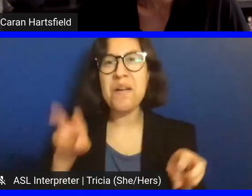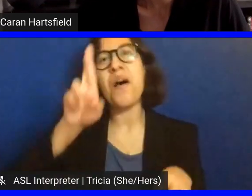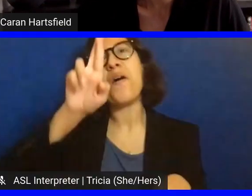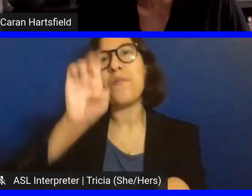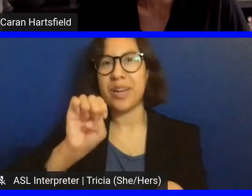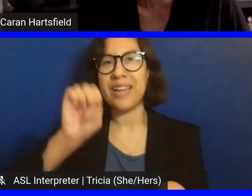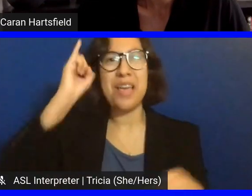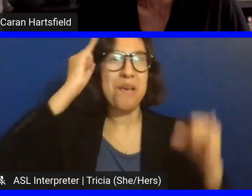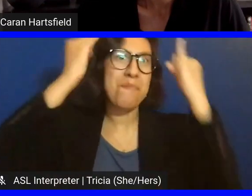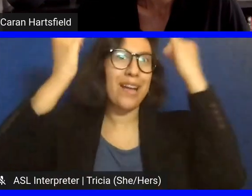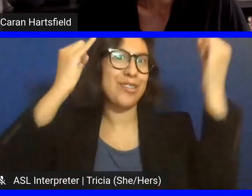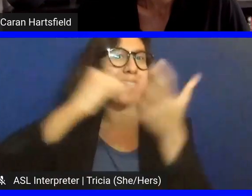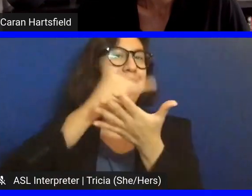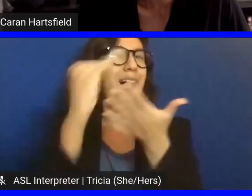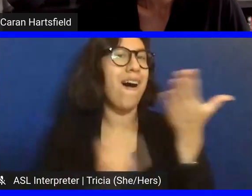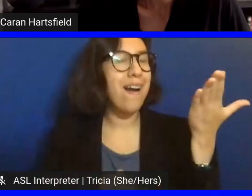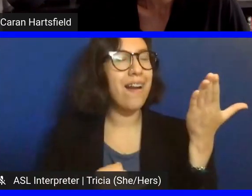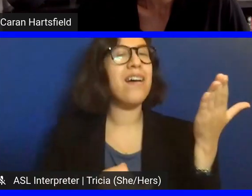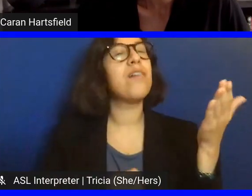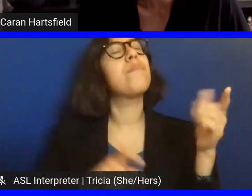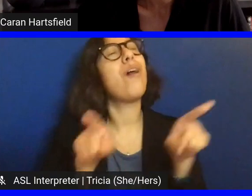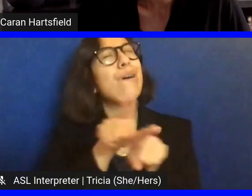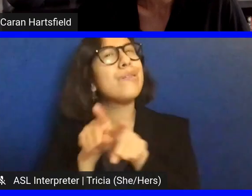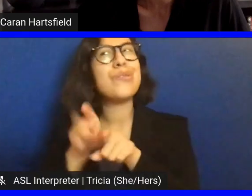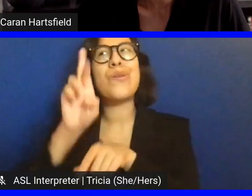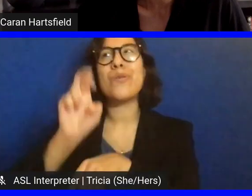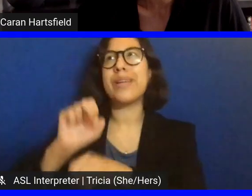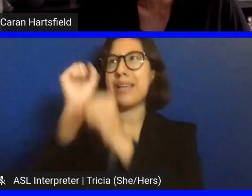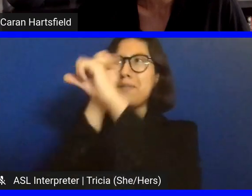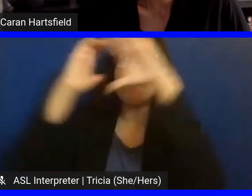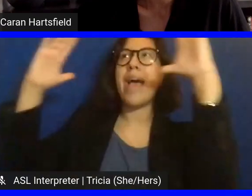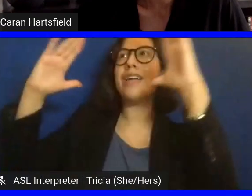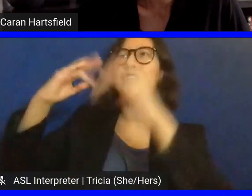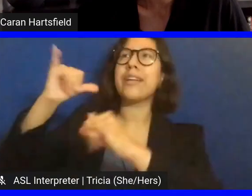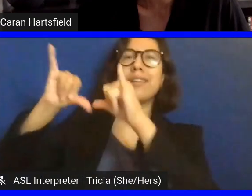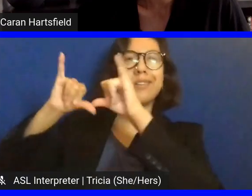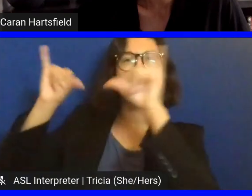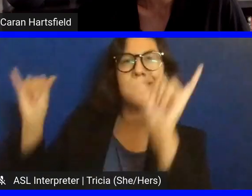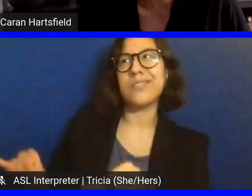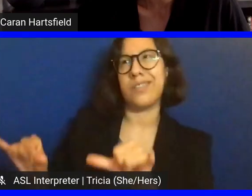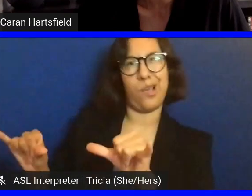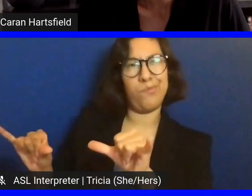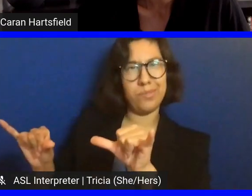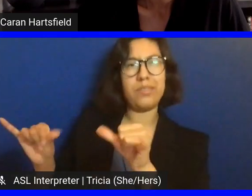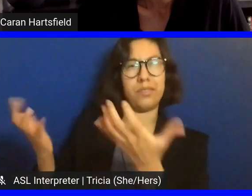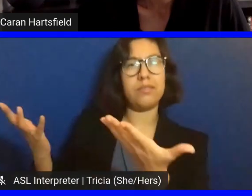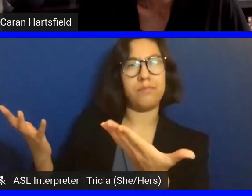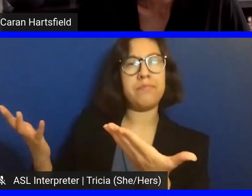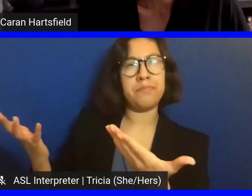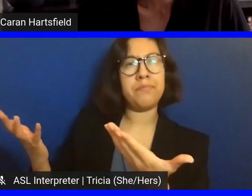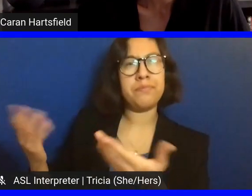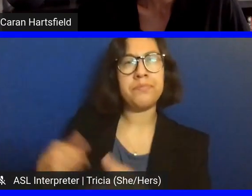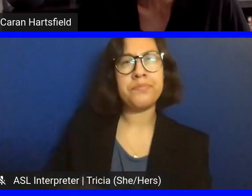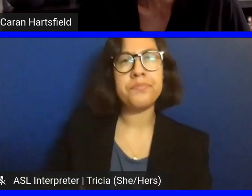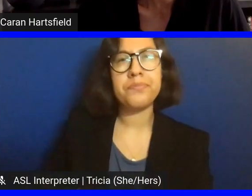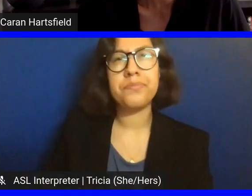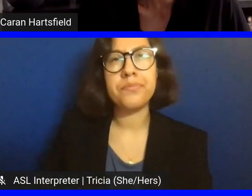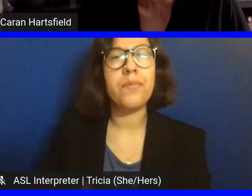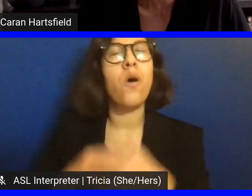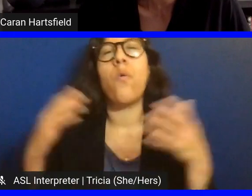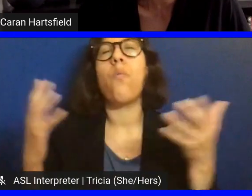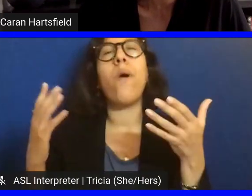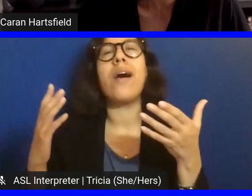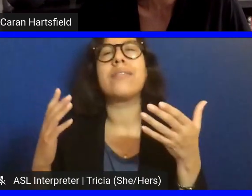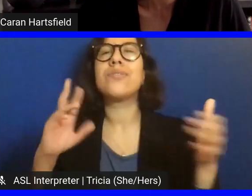Art. But we're also reimagining institutions and reimagining systems. So what is the